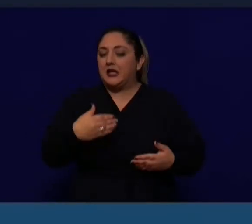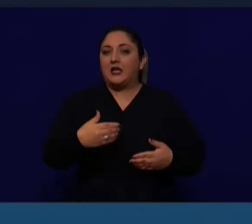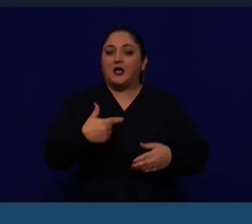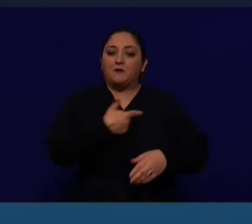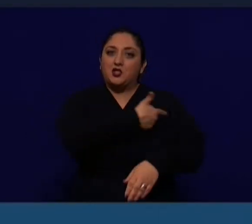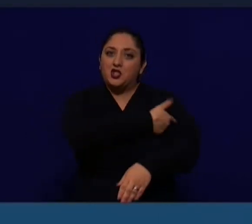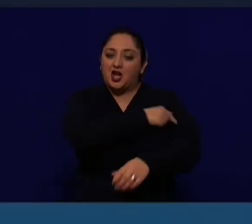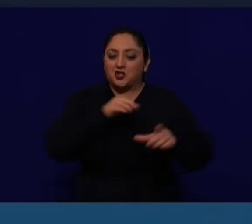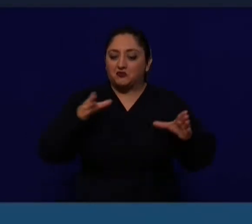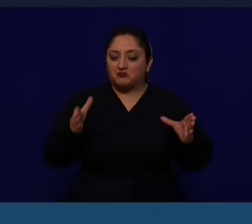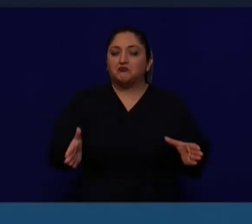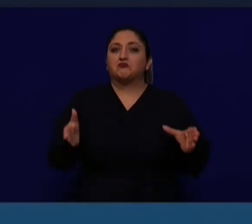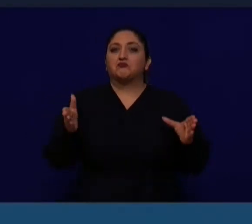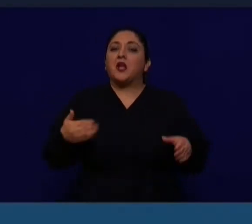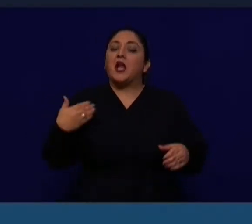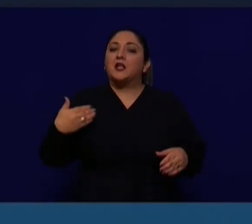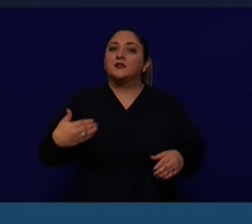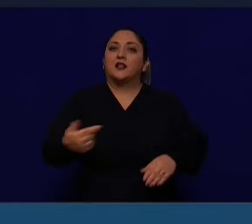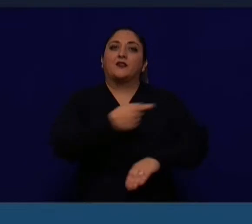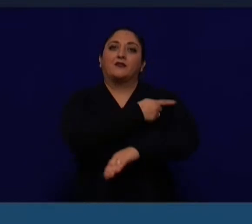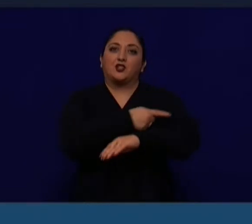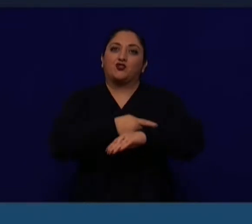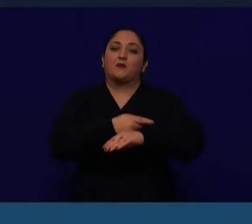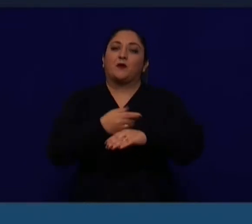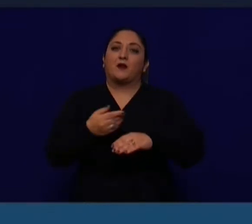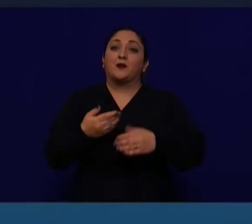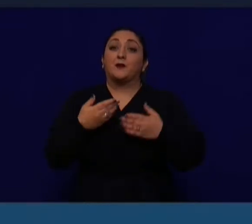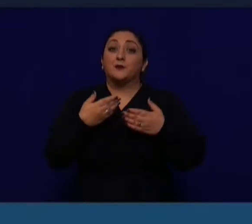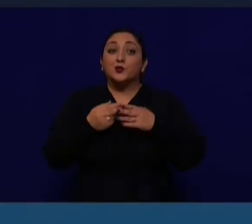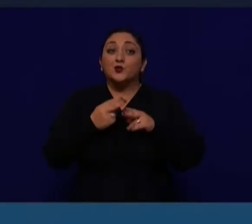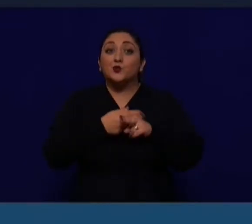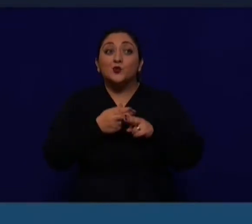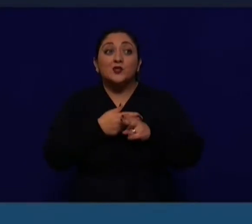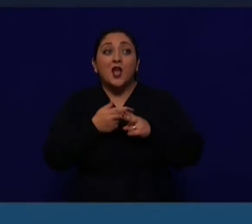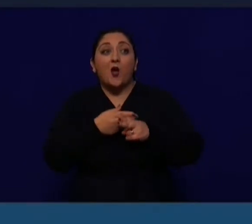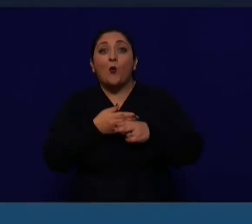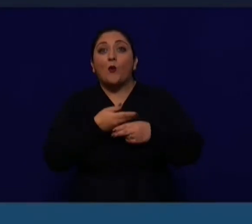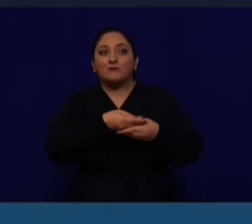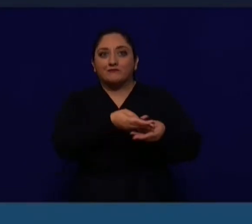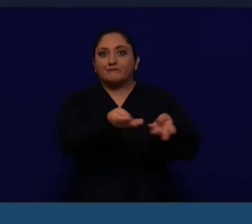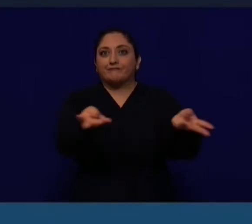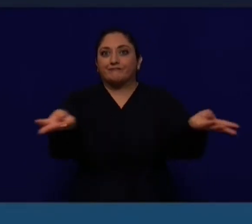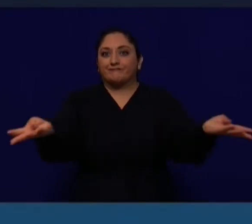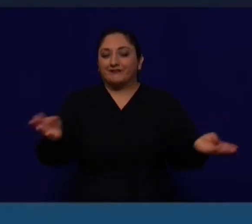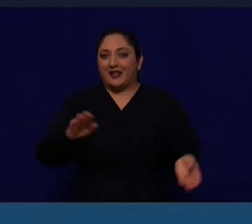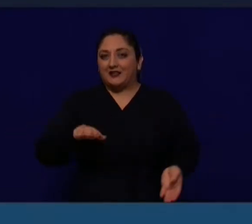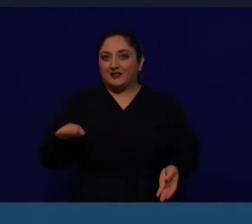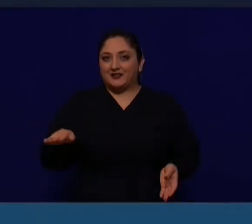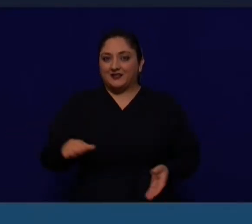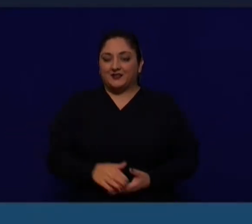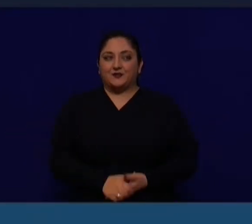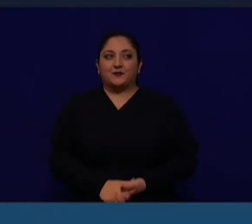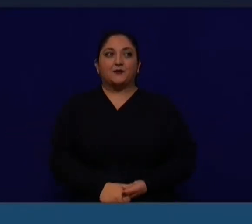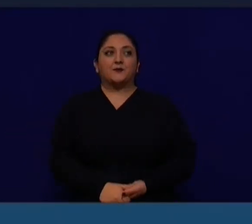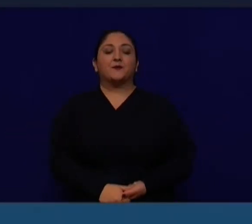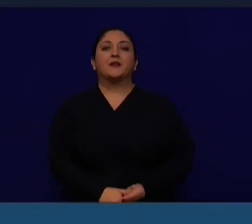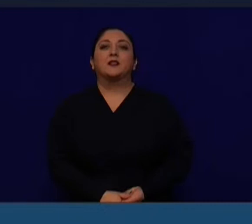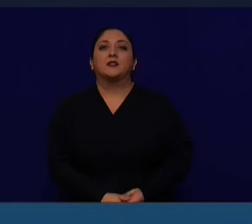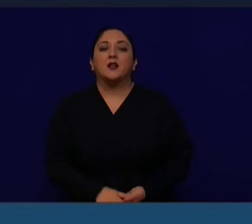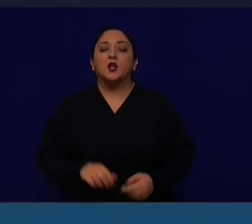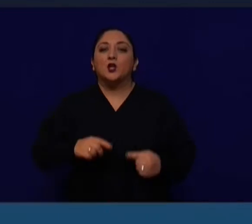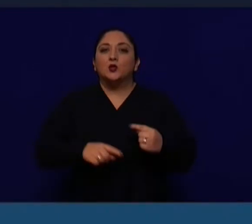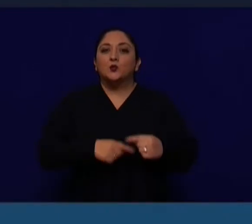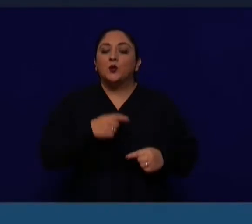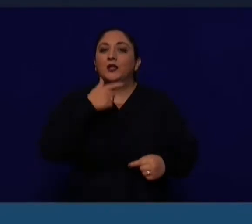li qegħdin jiġu aħna nkunu qegħdin noħorġuhom biex aħna nlaqmu lill-pubbliku bihom. Jekk inħarsu lejn il-varjant, bħal